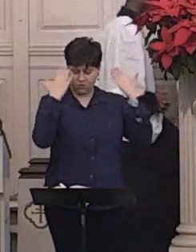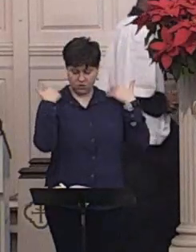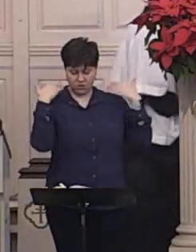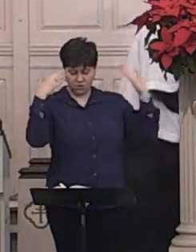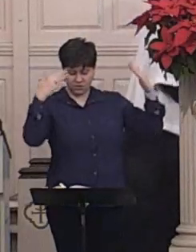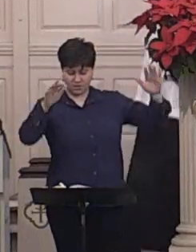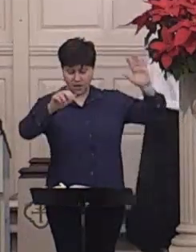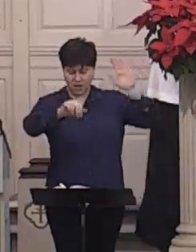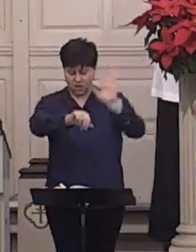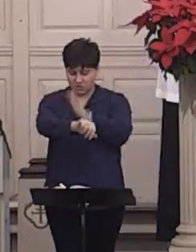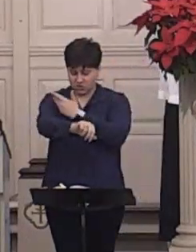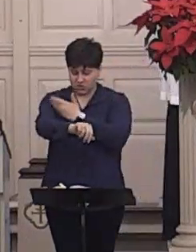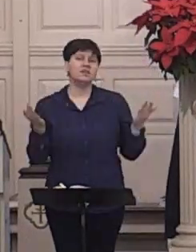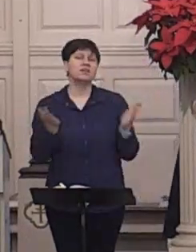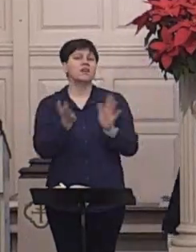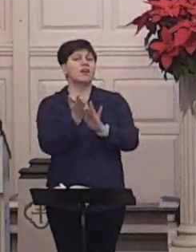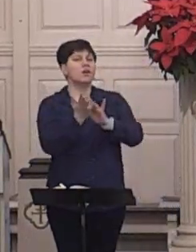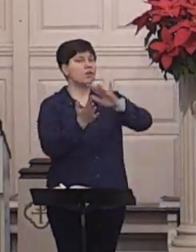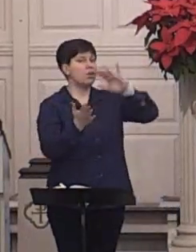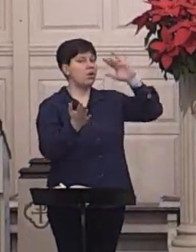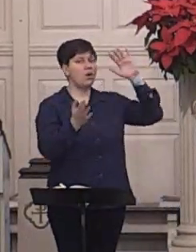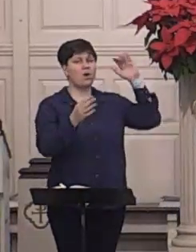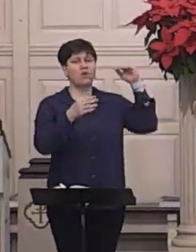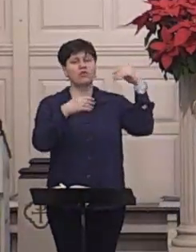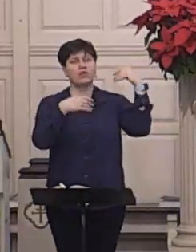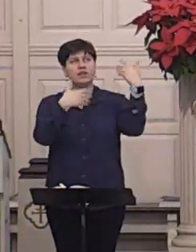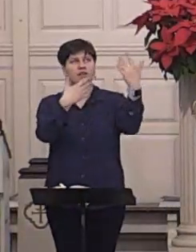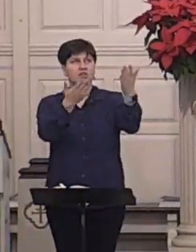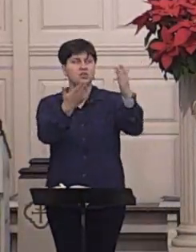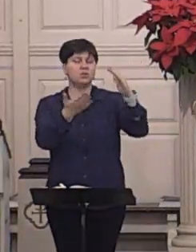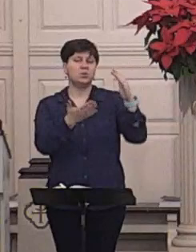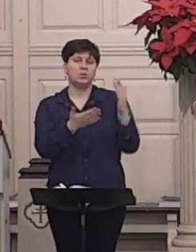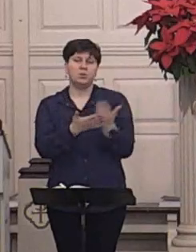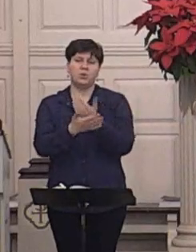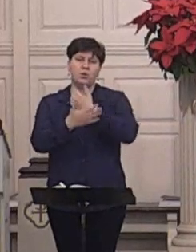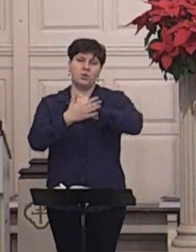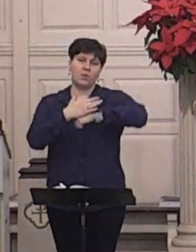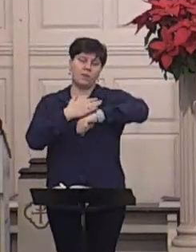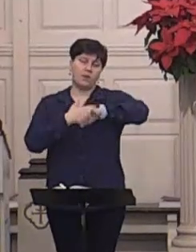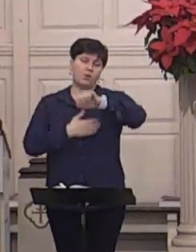herald angels sing, glory to